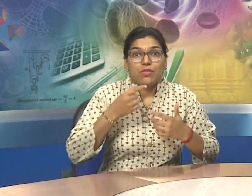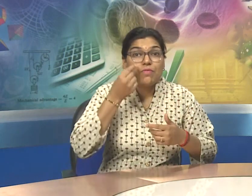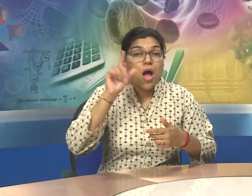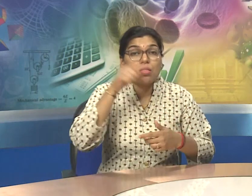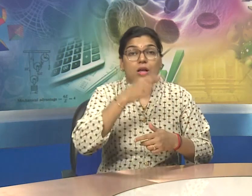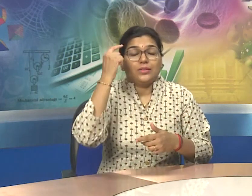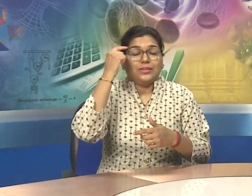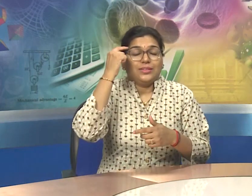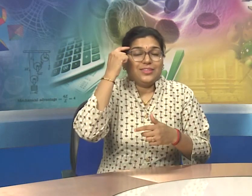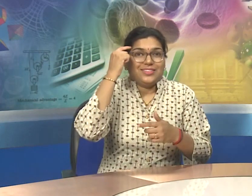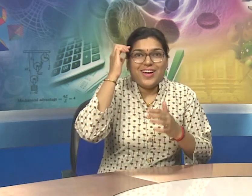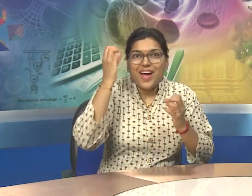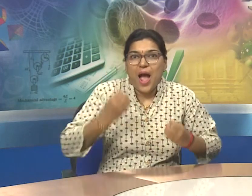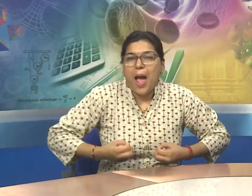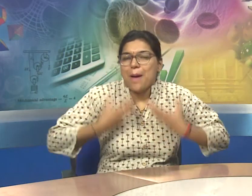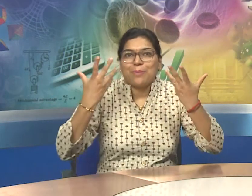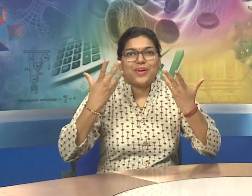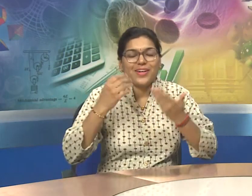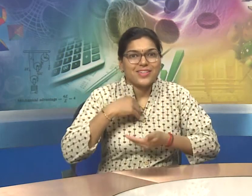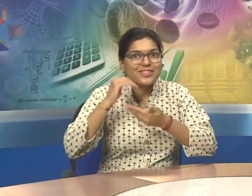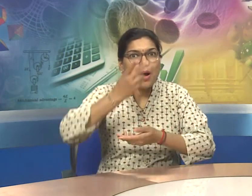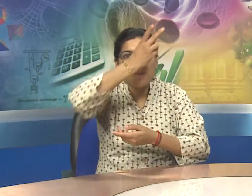had returned. He should help him